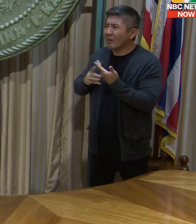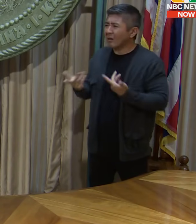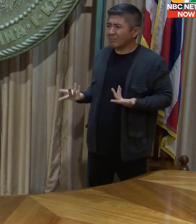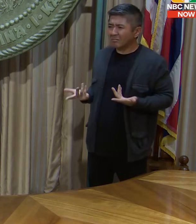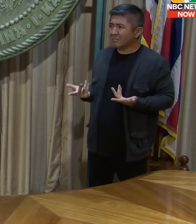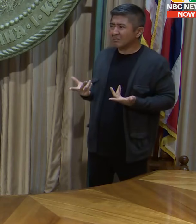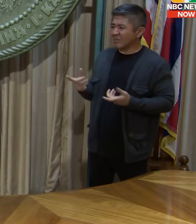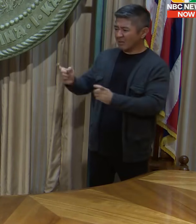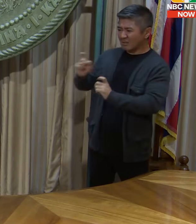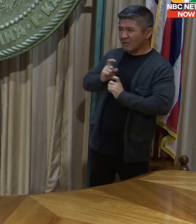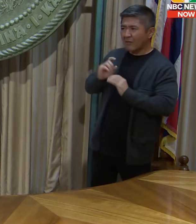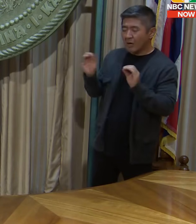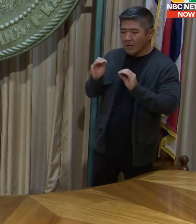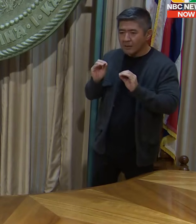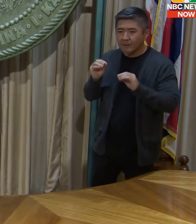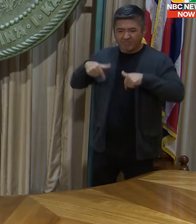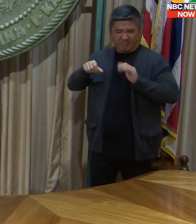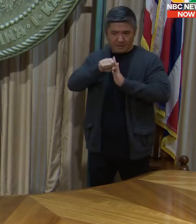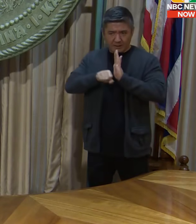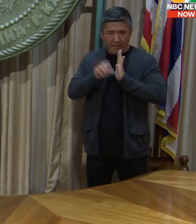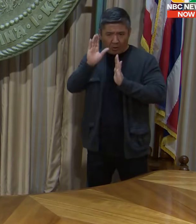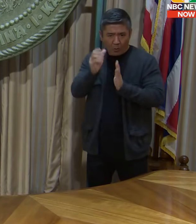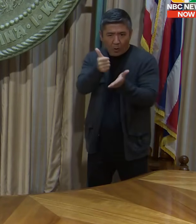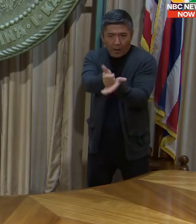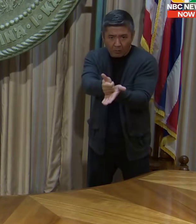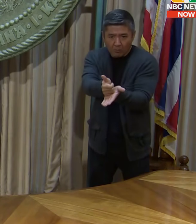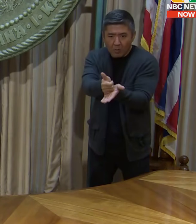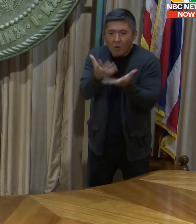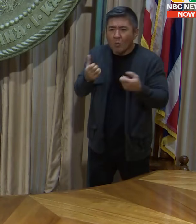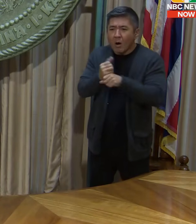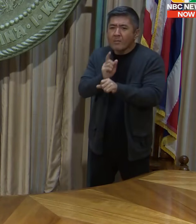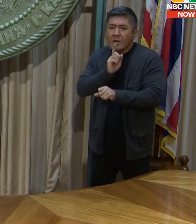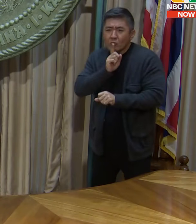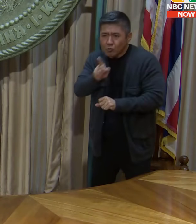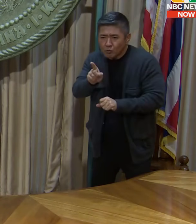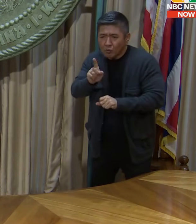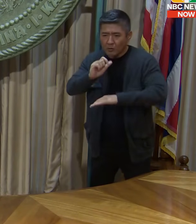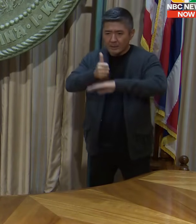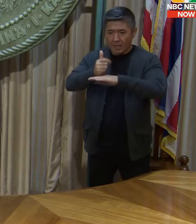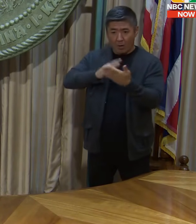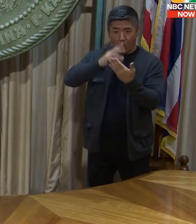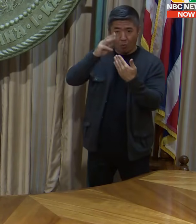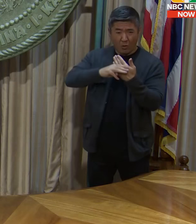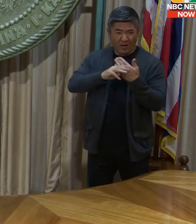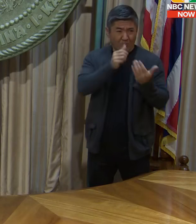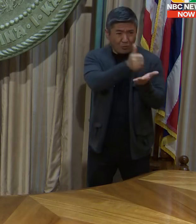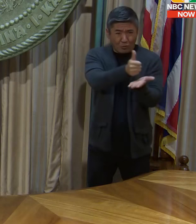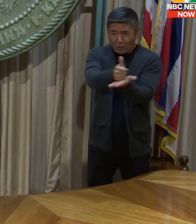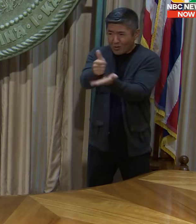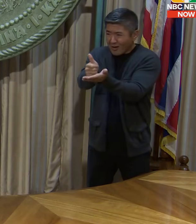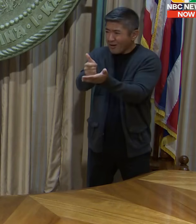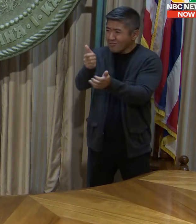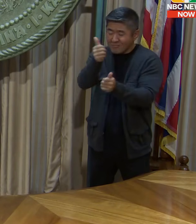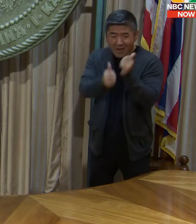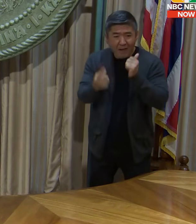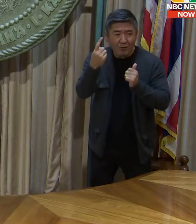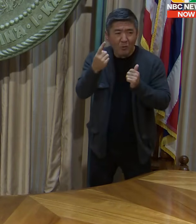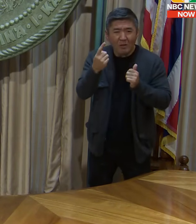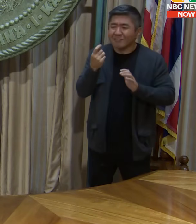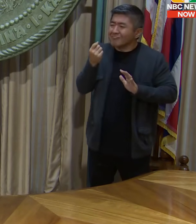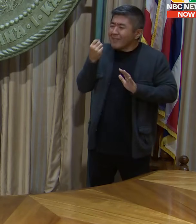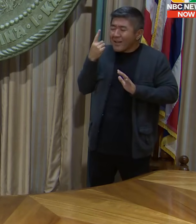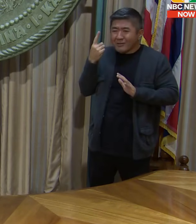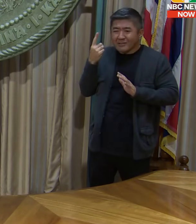make sure that the state and the counties can shape programs that help. We understand that everyone in our community